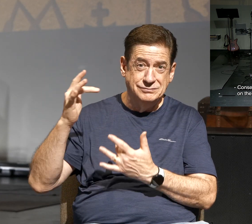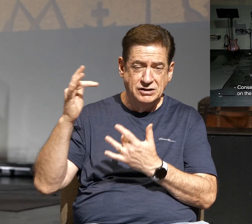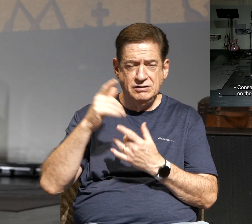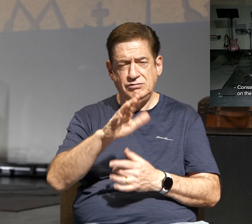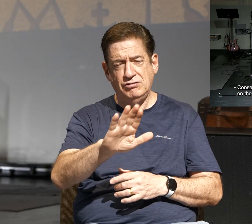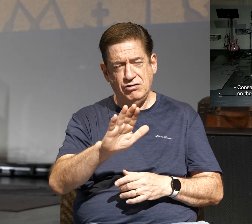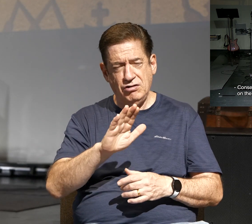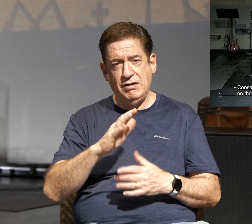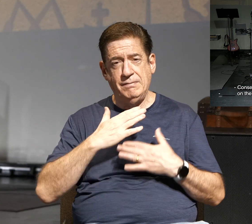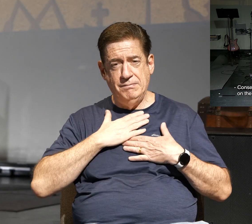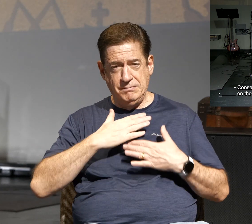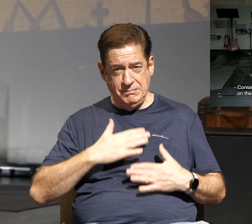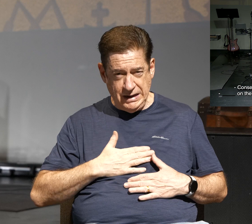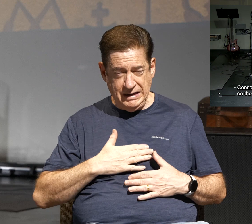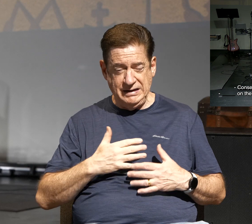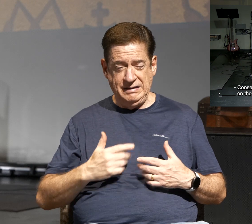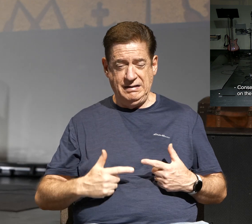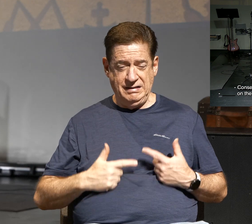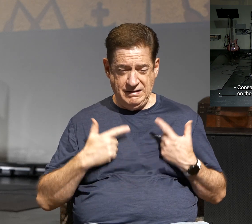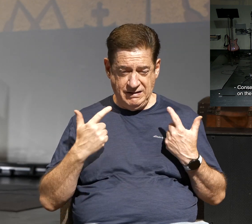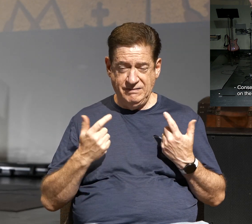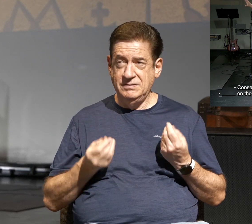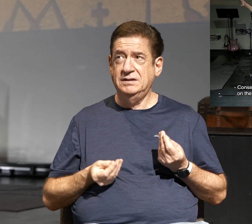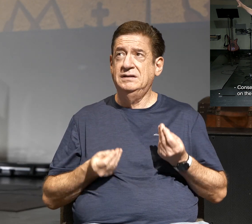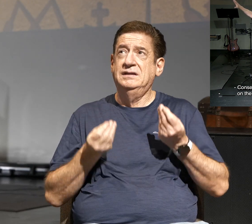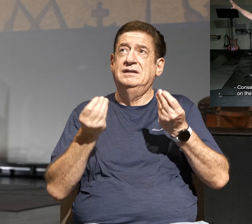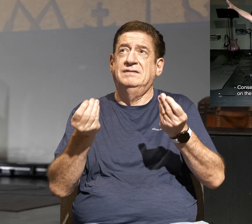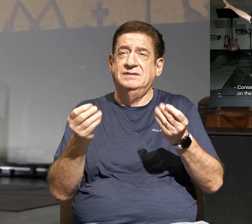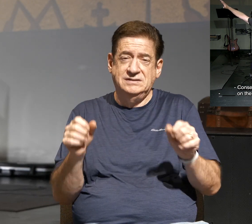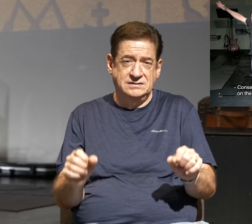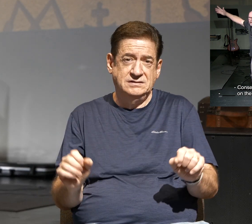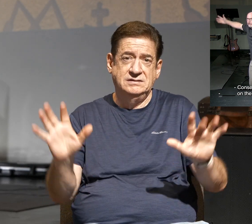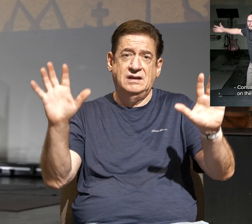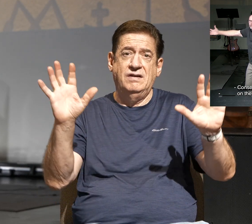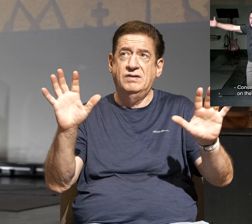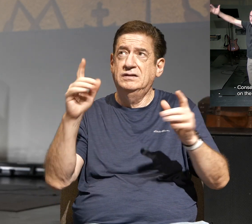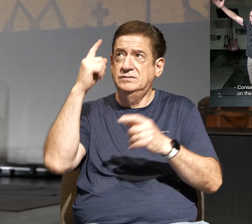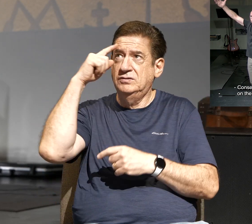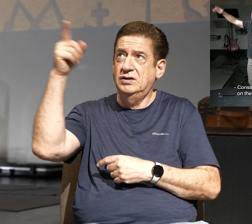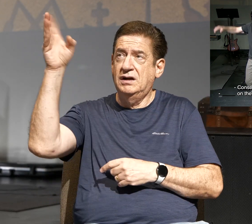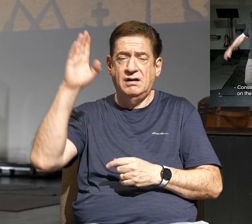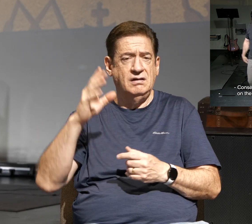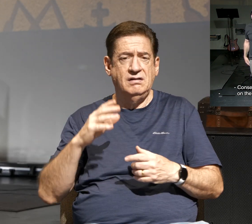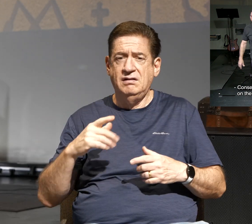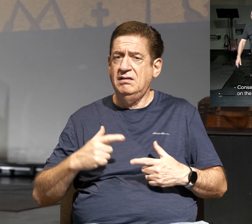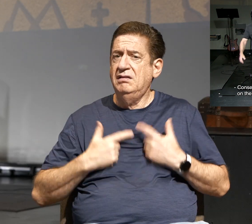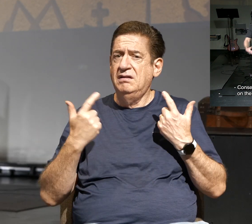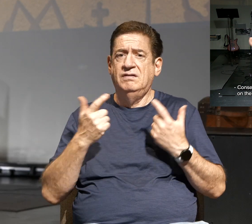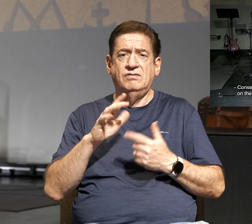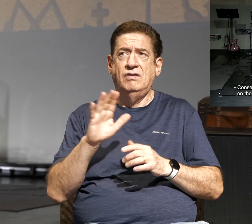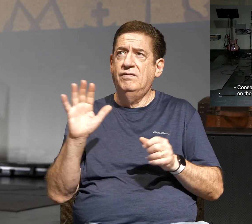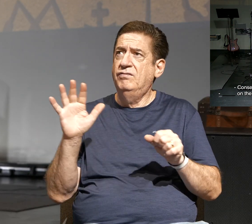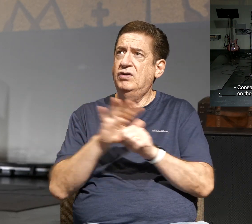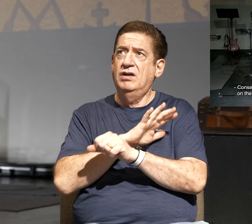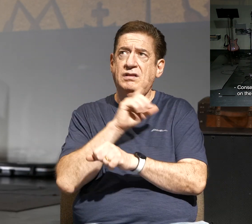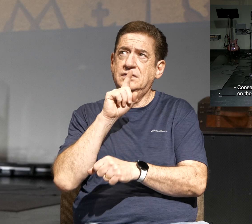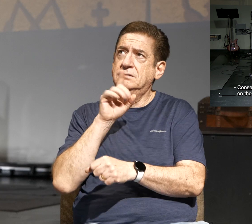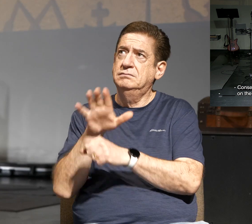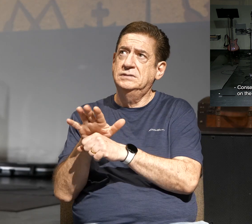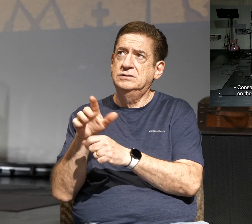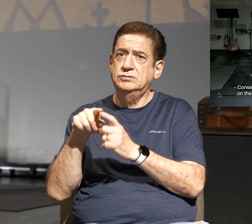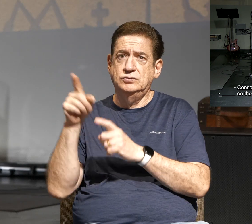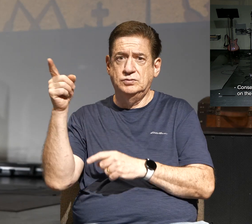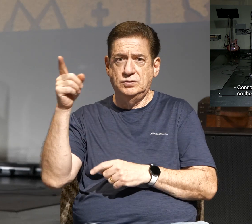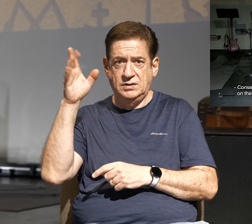your bodies, your lives, as a living sacrifice to God. Live your life wholly devoted to him. He just says, that's just